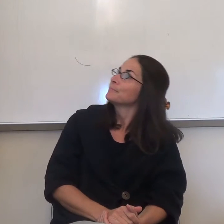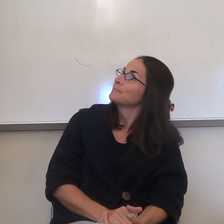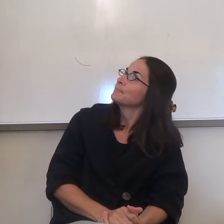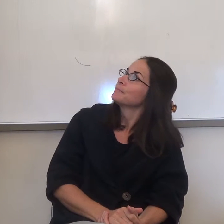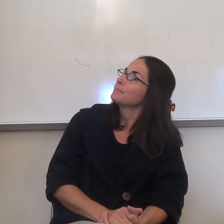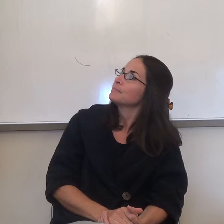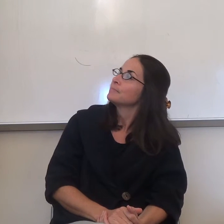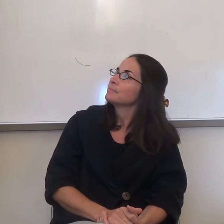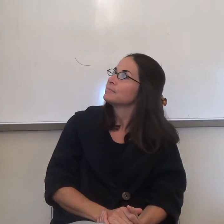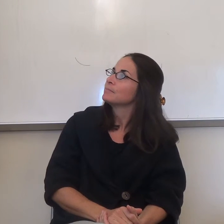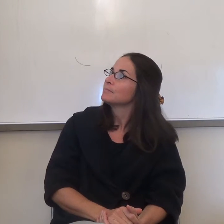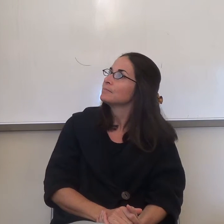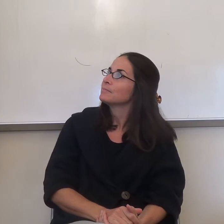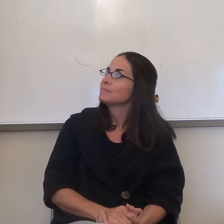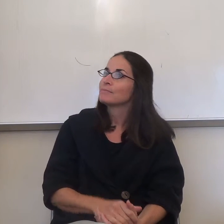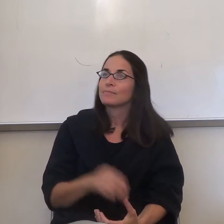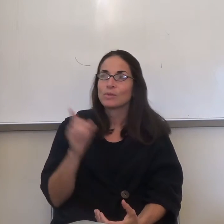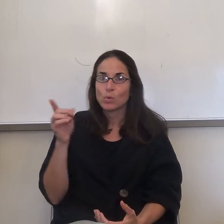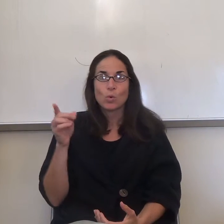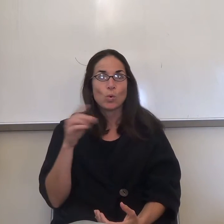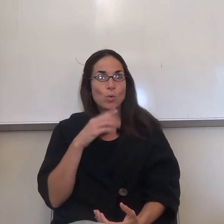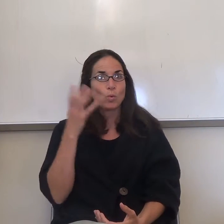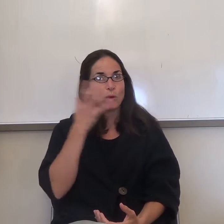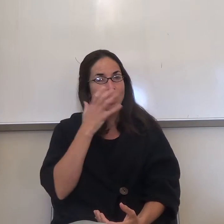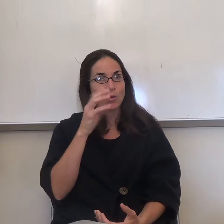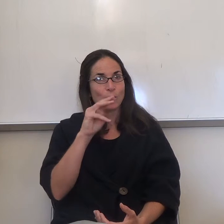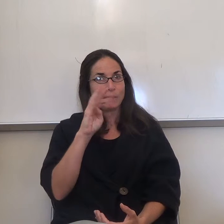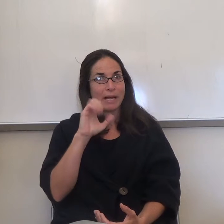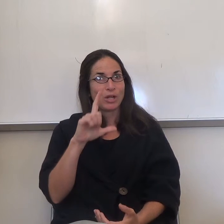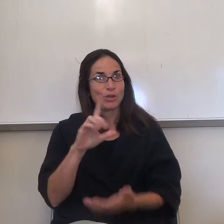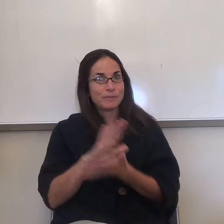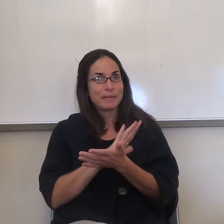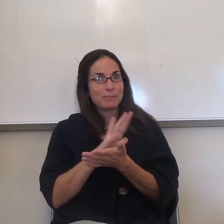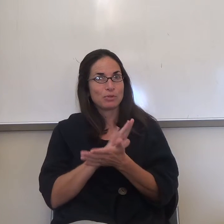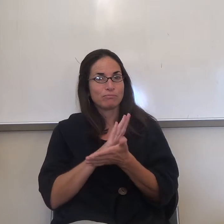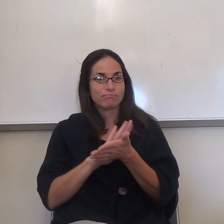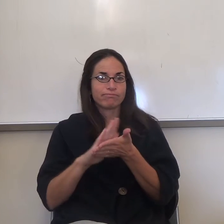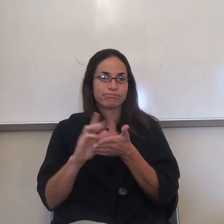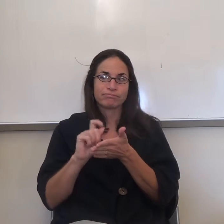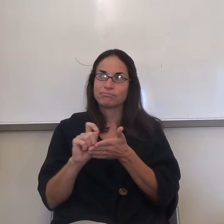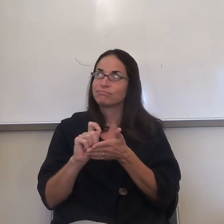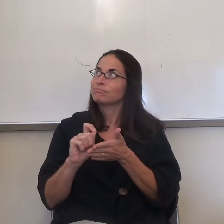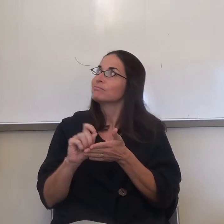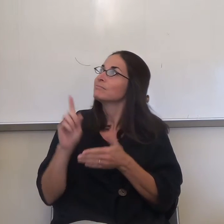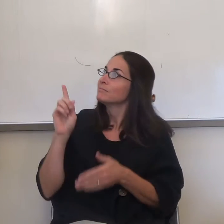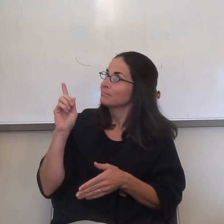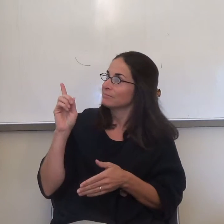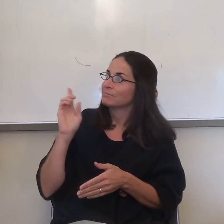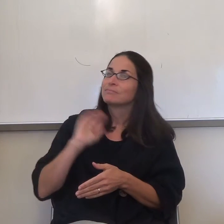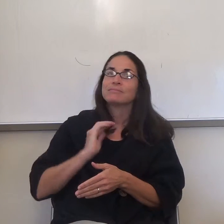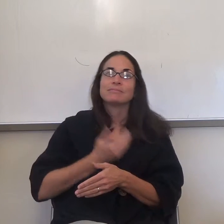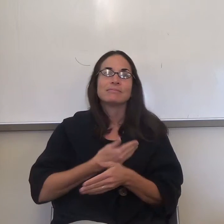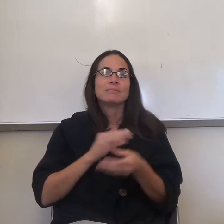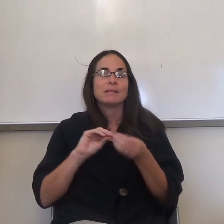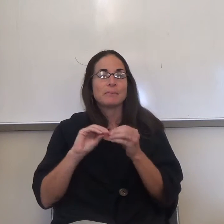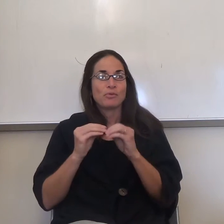That's Michael's paper, I know it. Ours is number 5. It's seeing